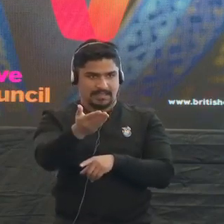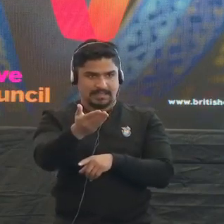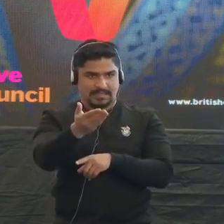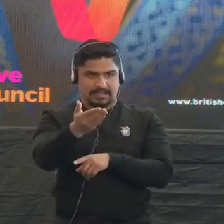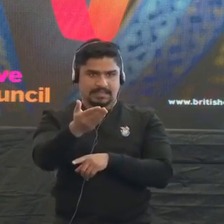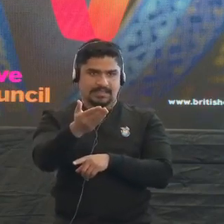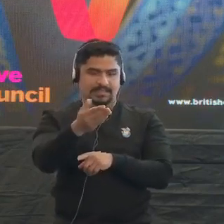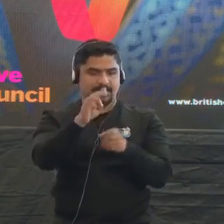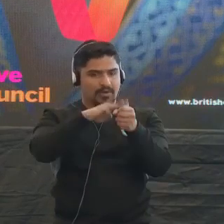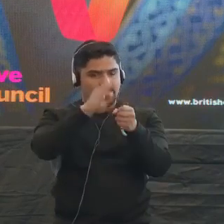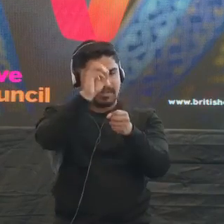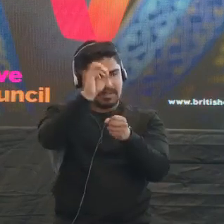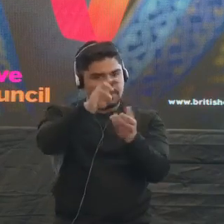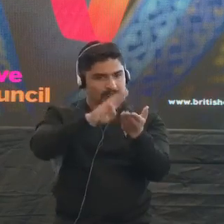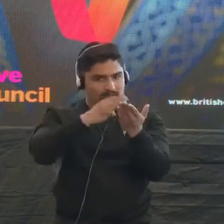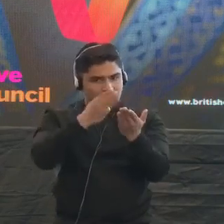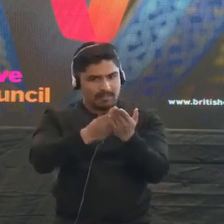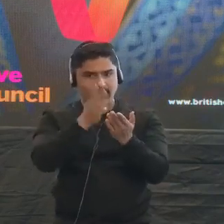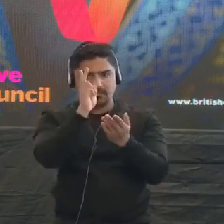And